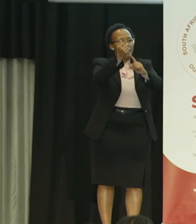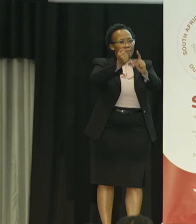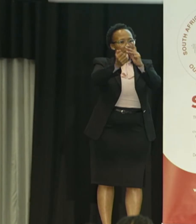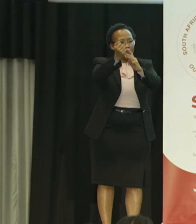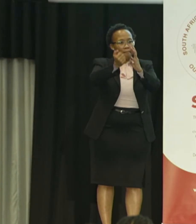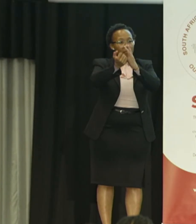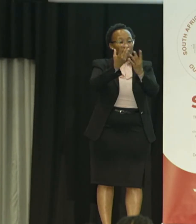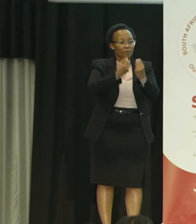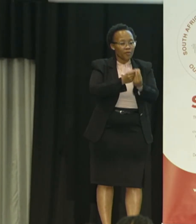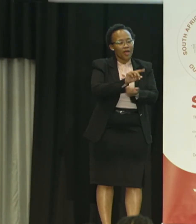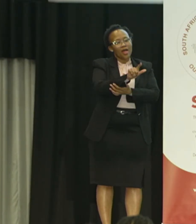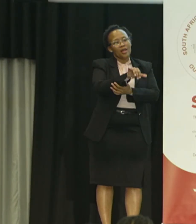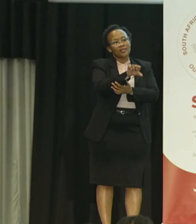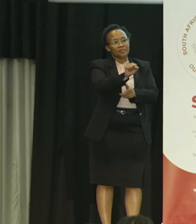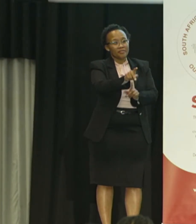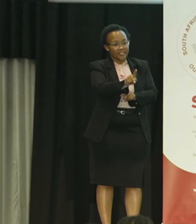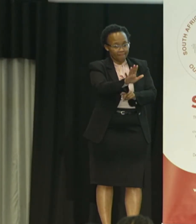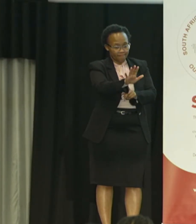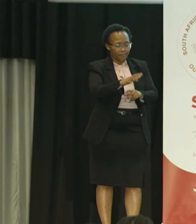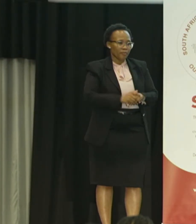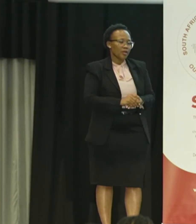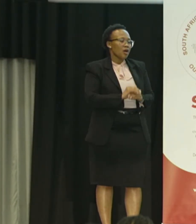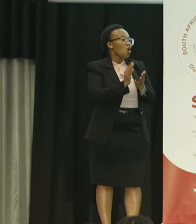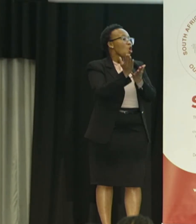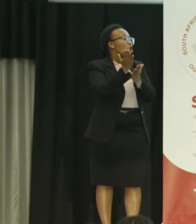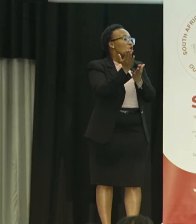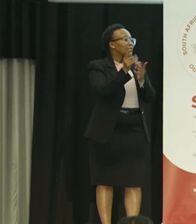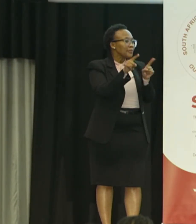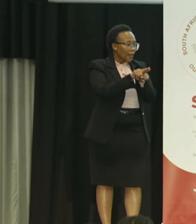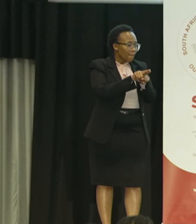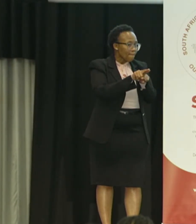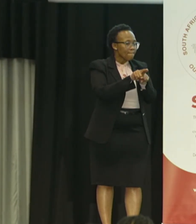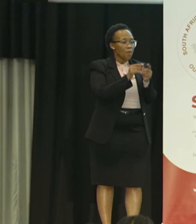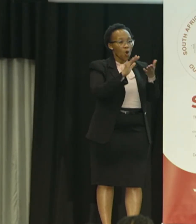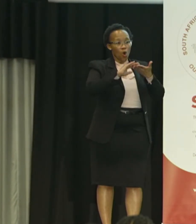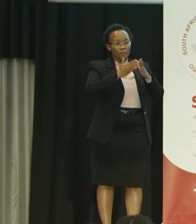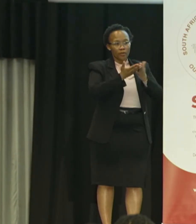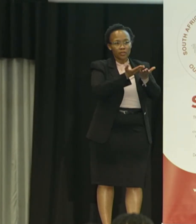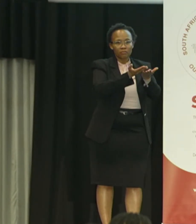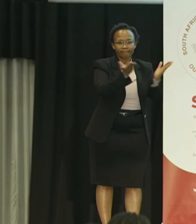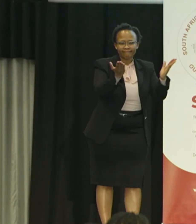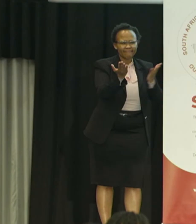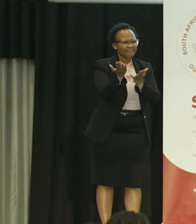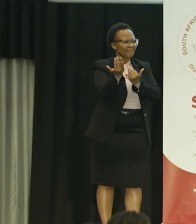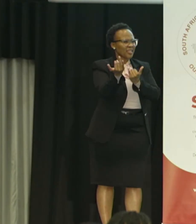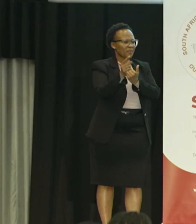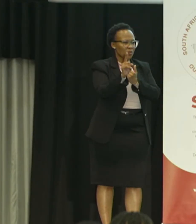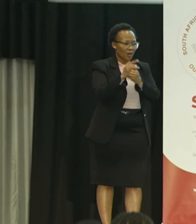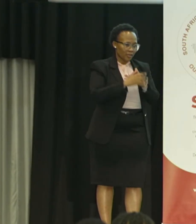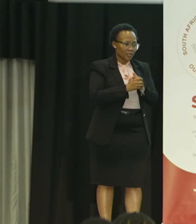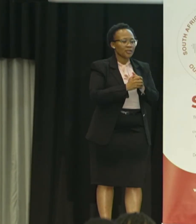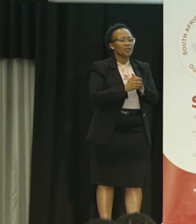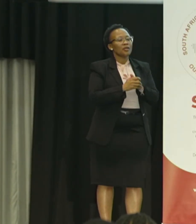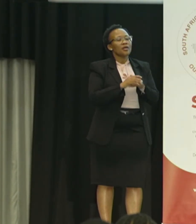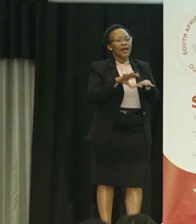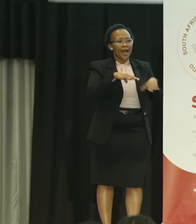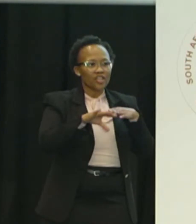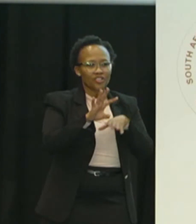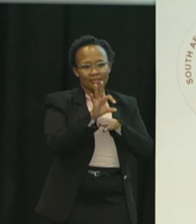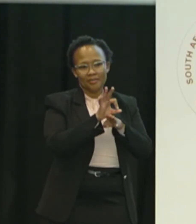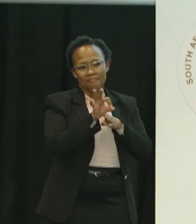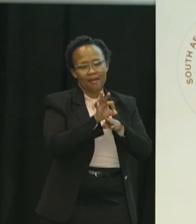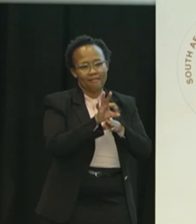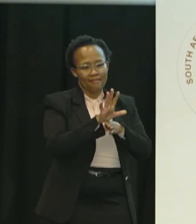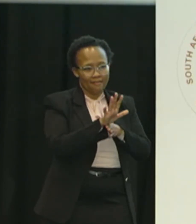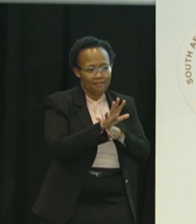also with what the communities are expecting from us on the ground. So developing action plans, formulating actionable